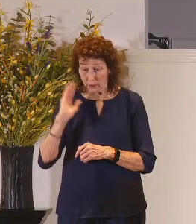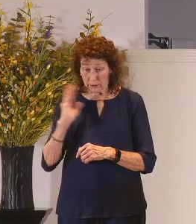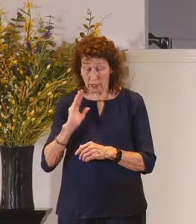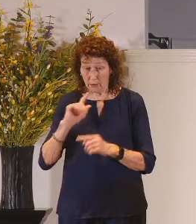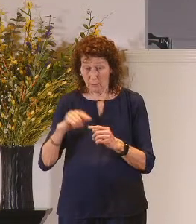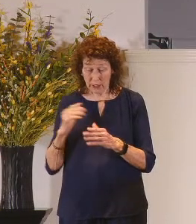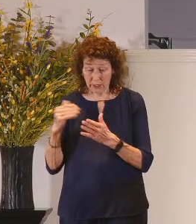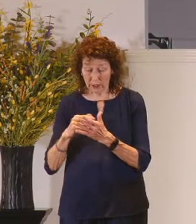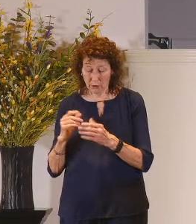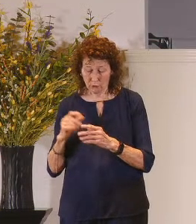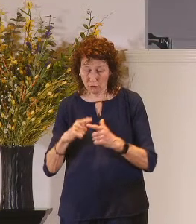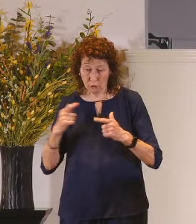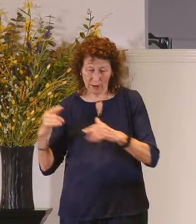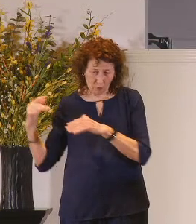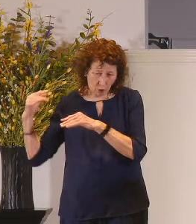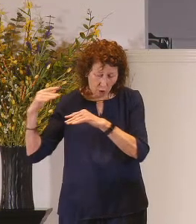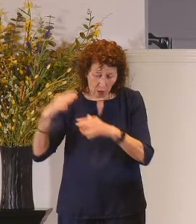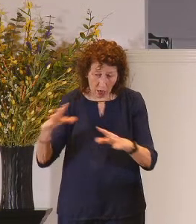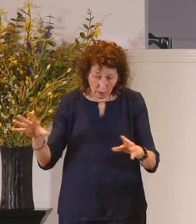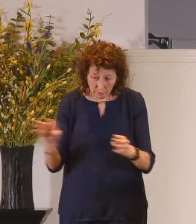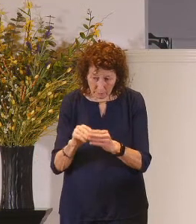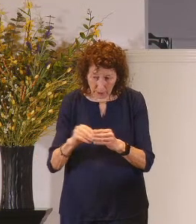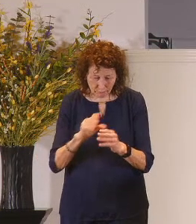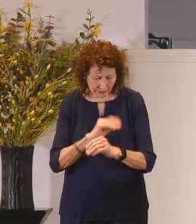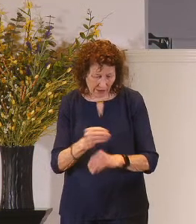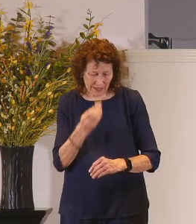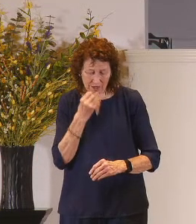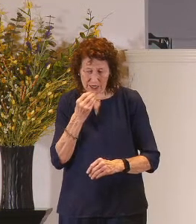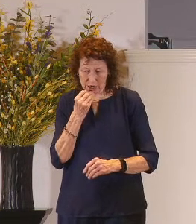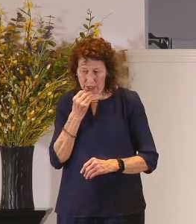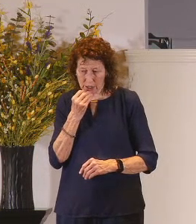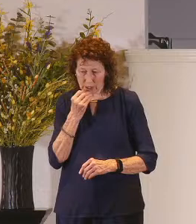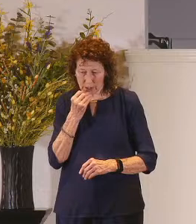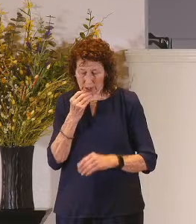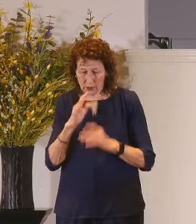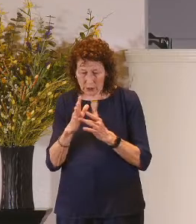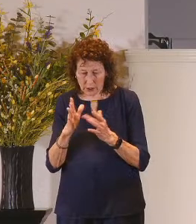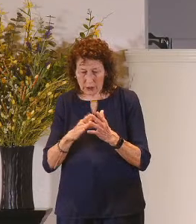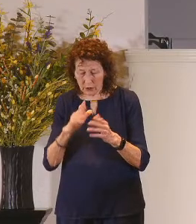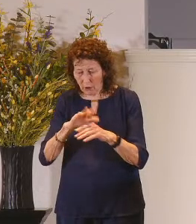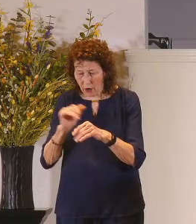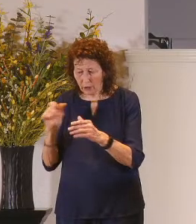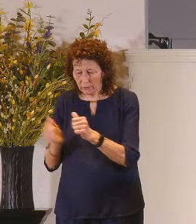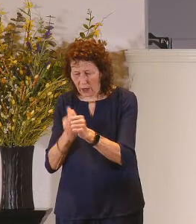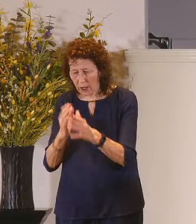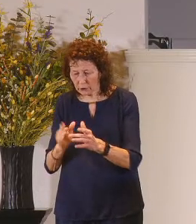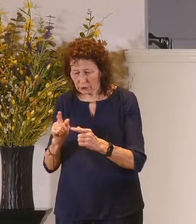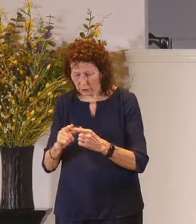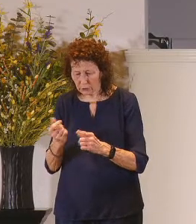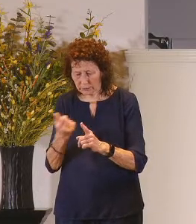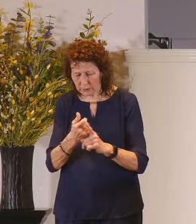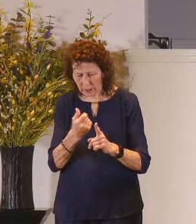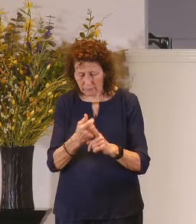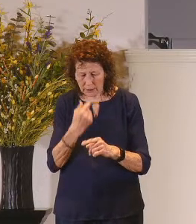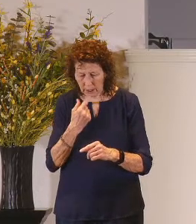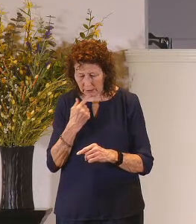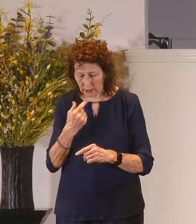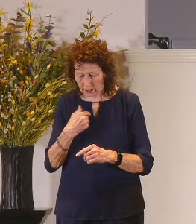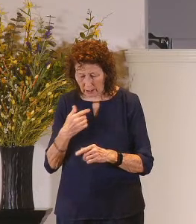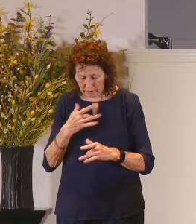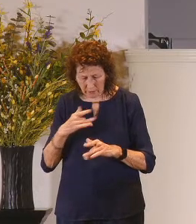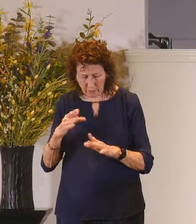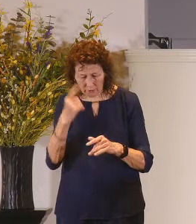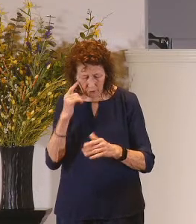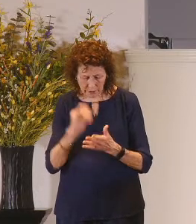when again a great crowd had gathered and they had nothing to eat, he called his disciples to him and said to them, "I have compassion